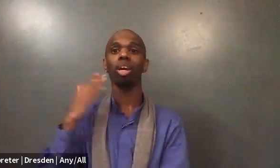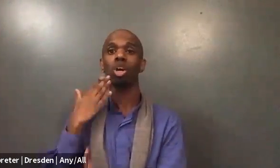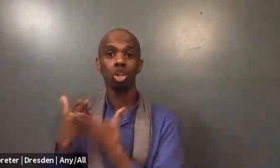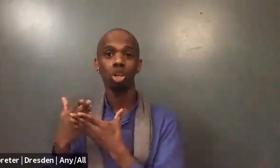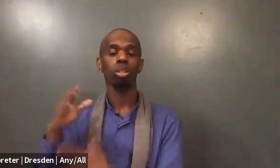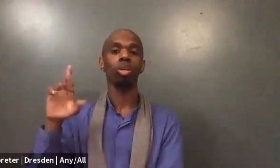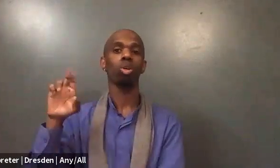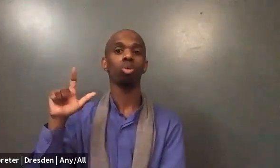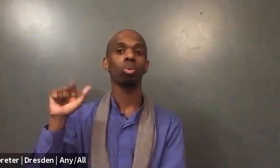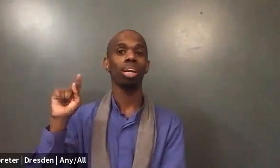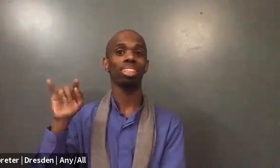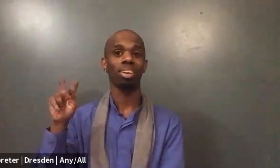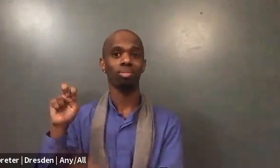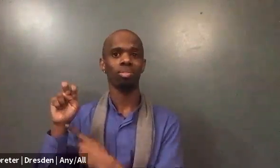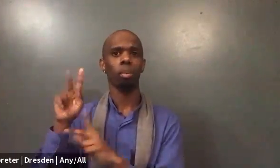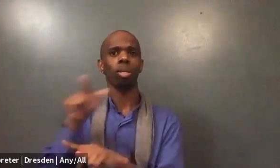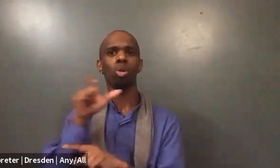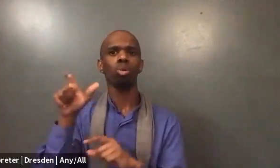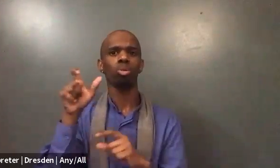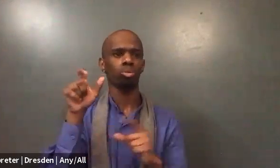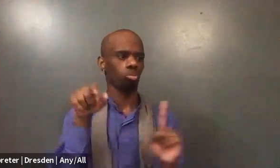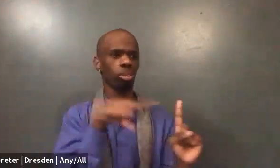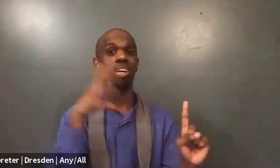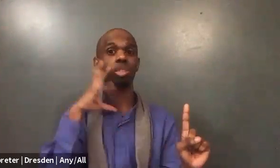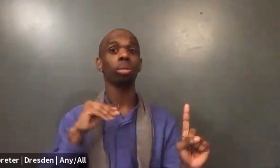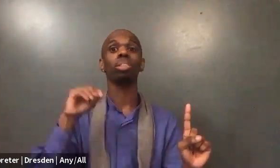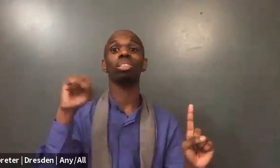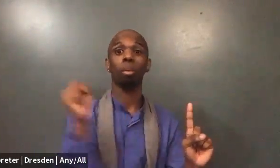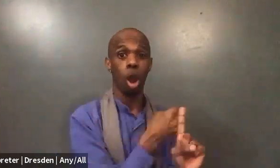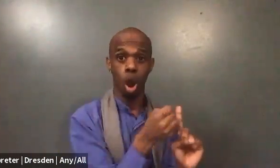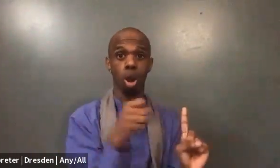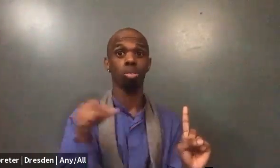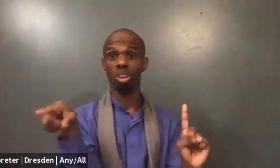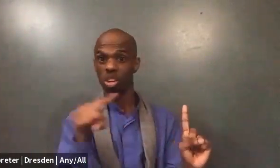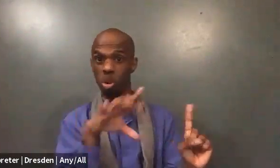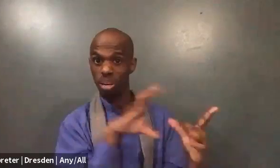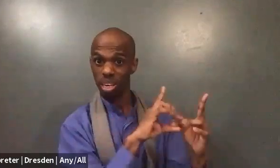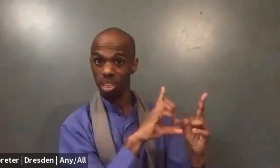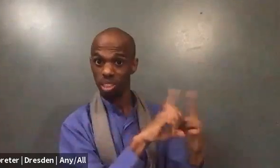You know, and is that something we would want for ourselves or for our own children?